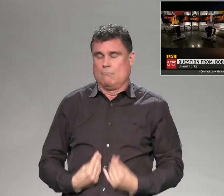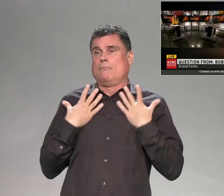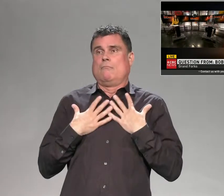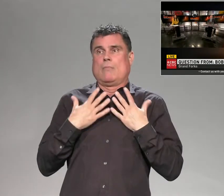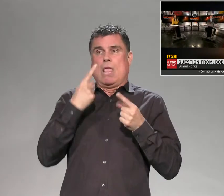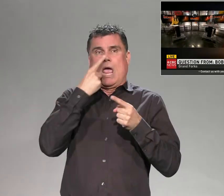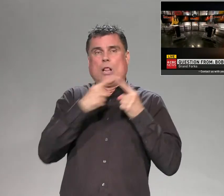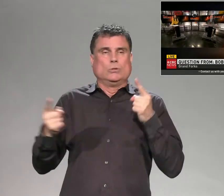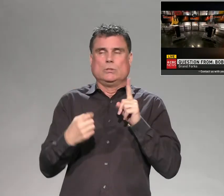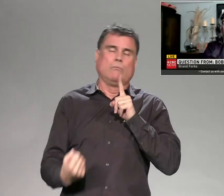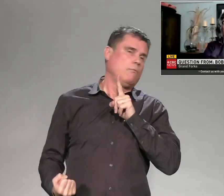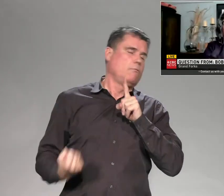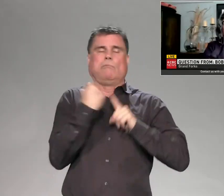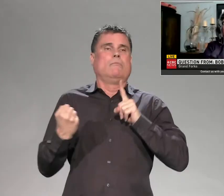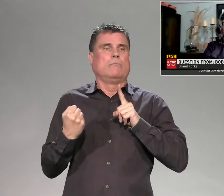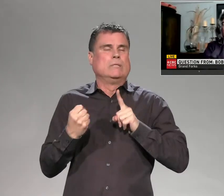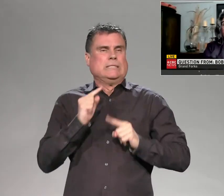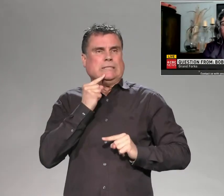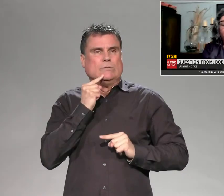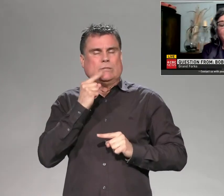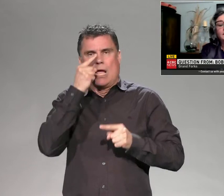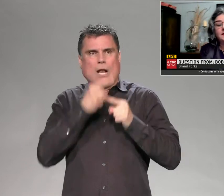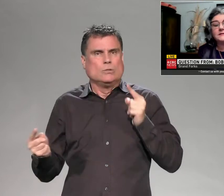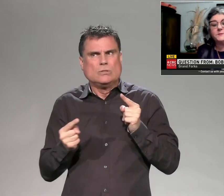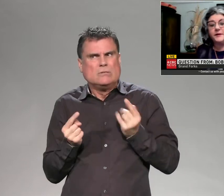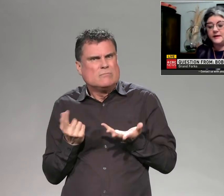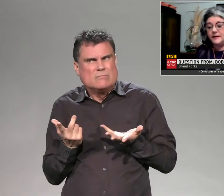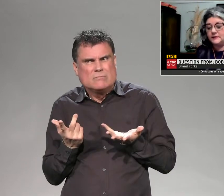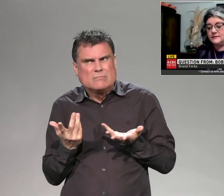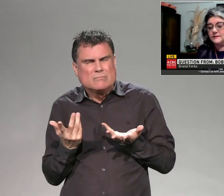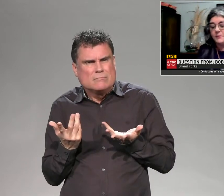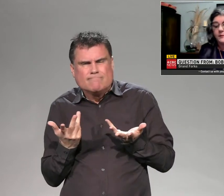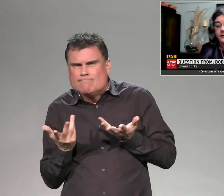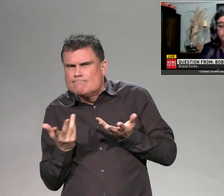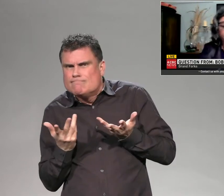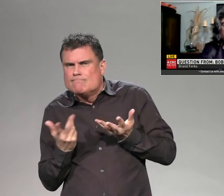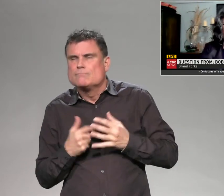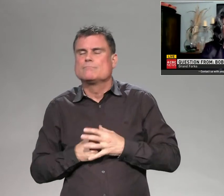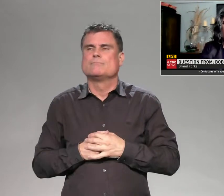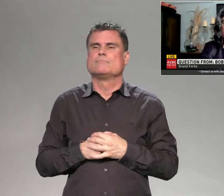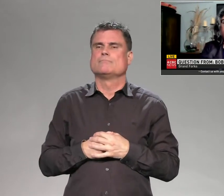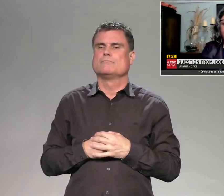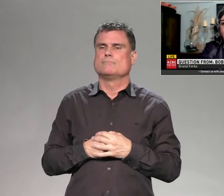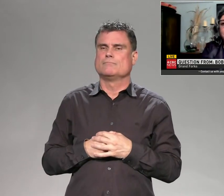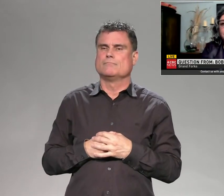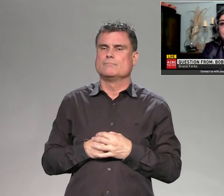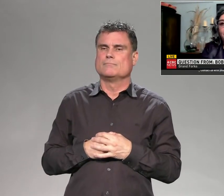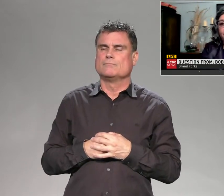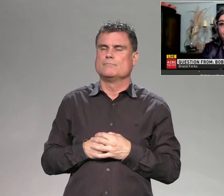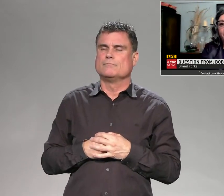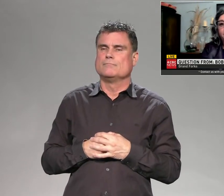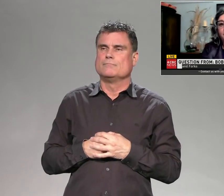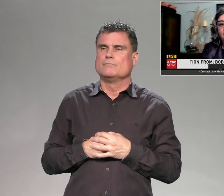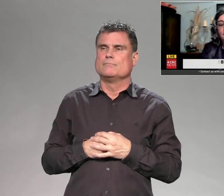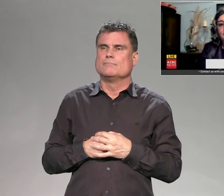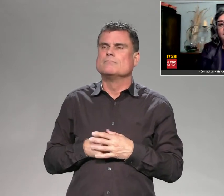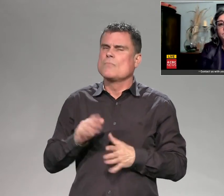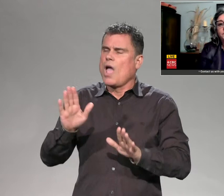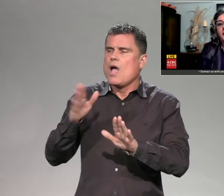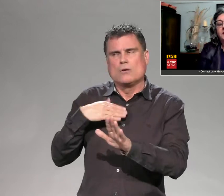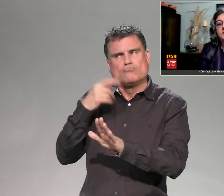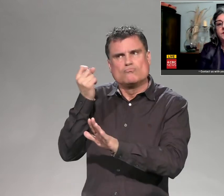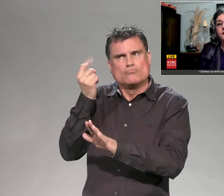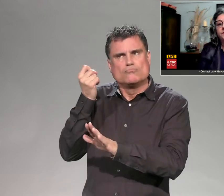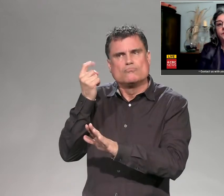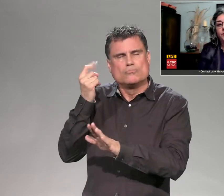McDonald. I can understand if you've had an experience, Bobby, with anaphylaxis, how that might be